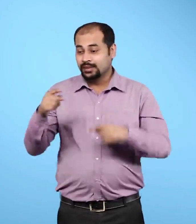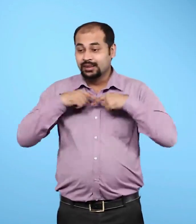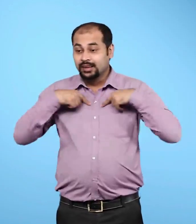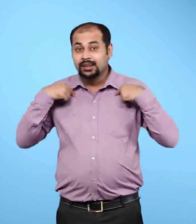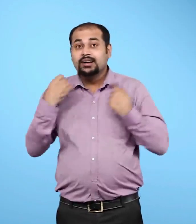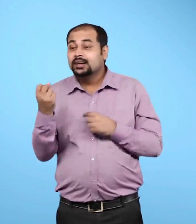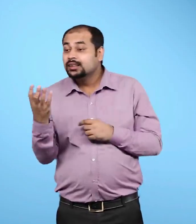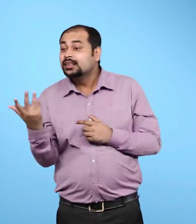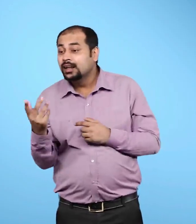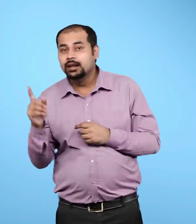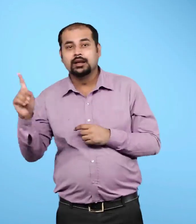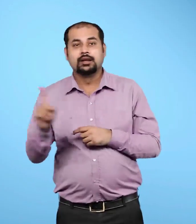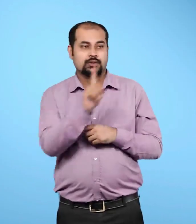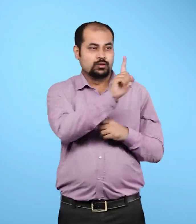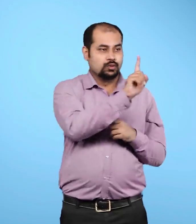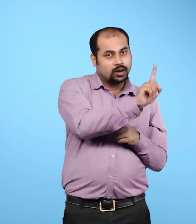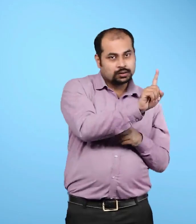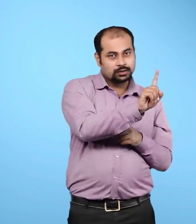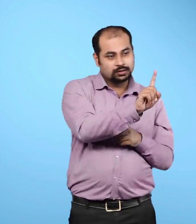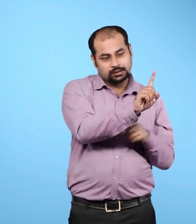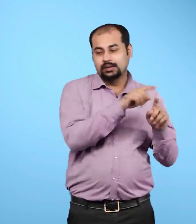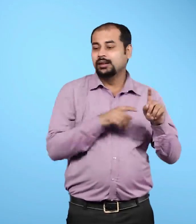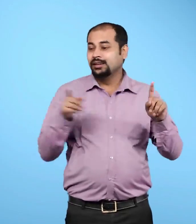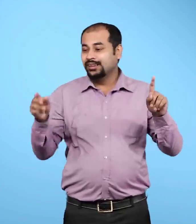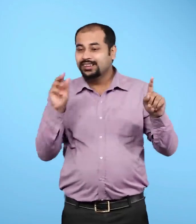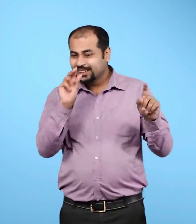under single bead, number 2 is written.